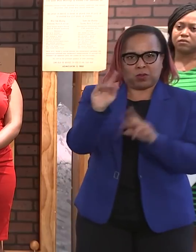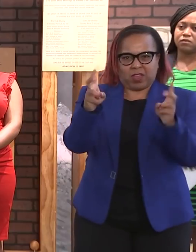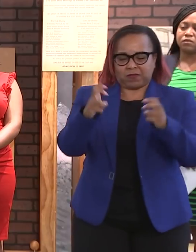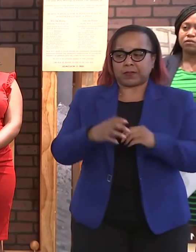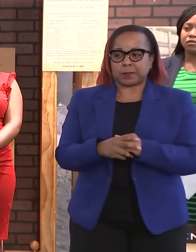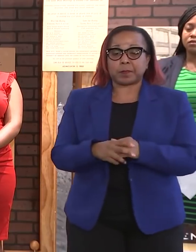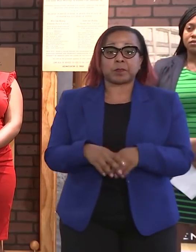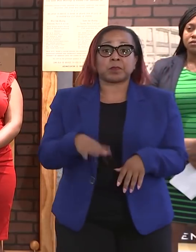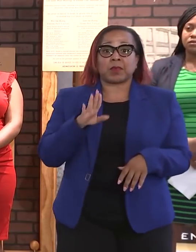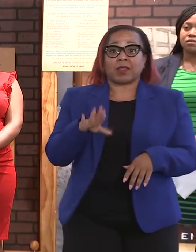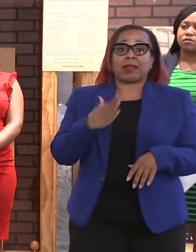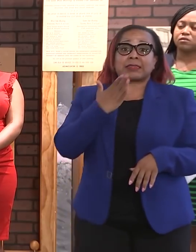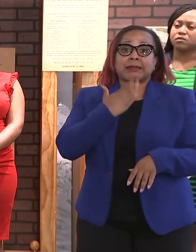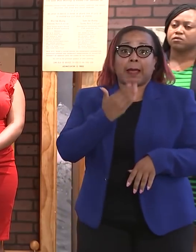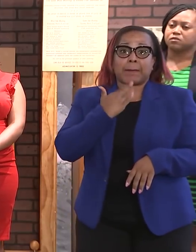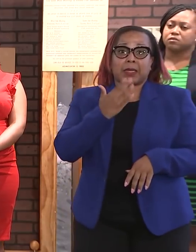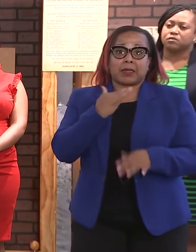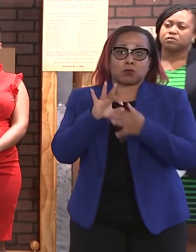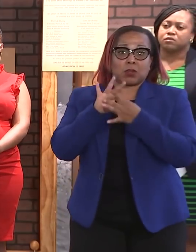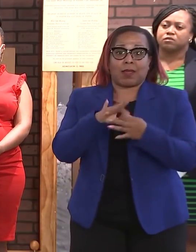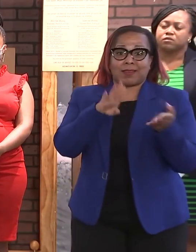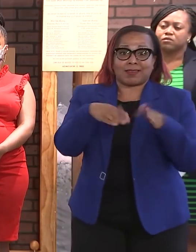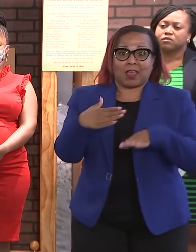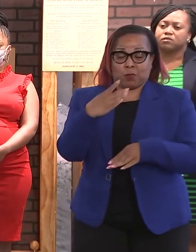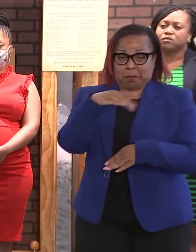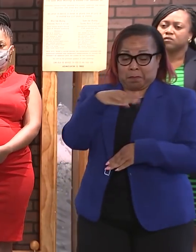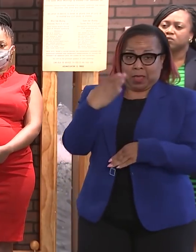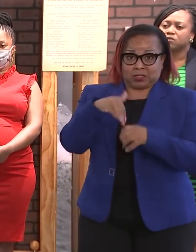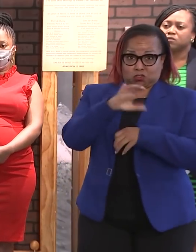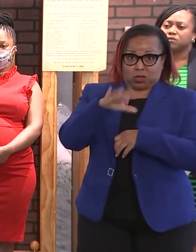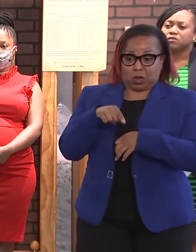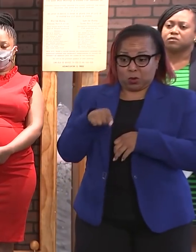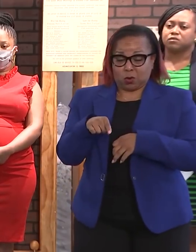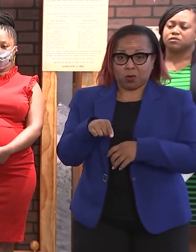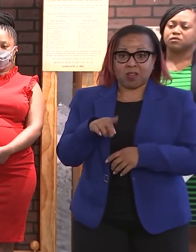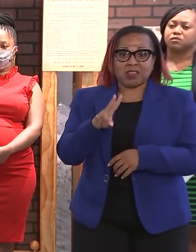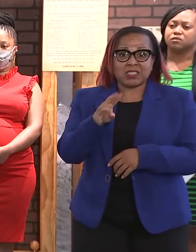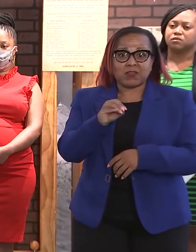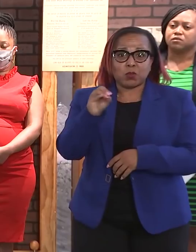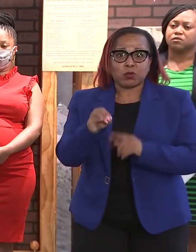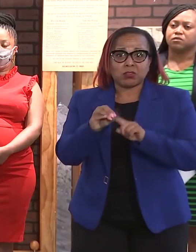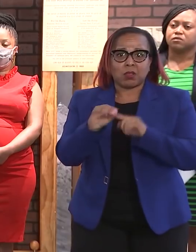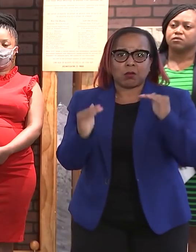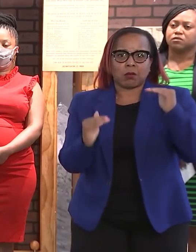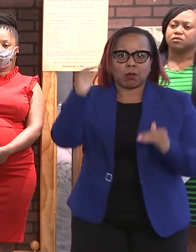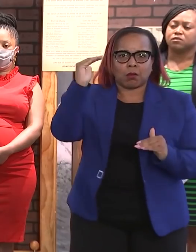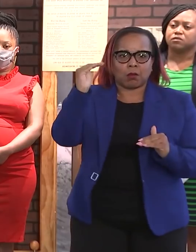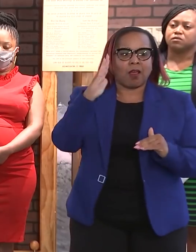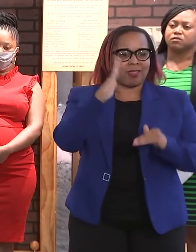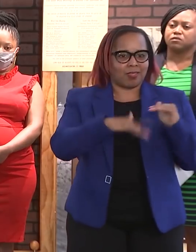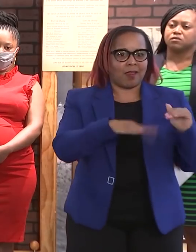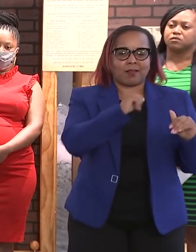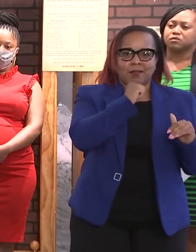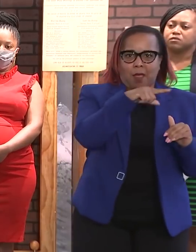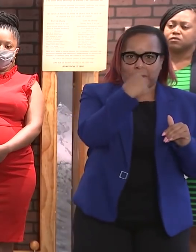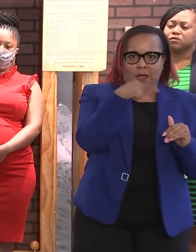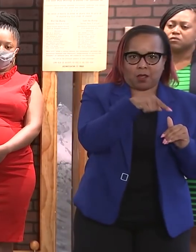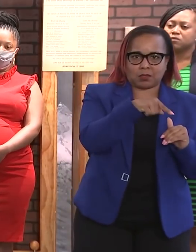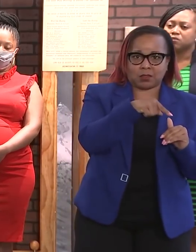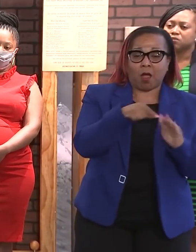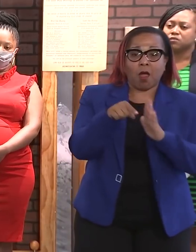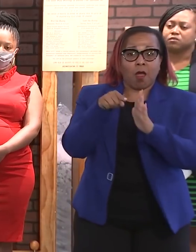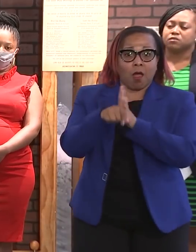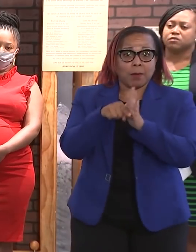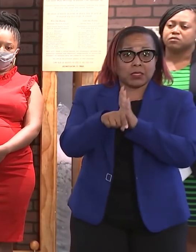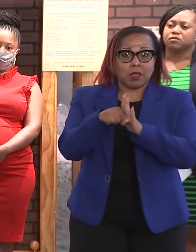2025. The diabetes-related death rate among Blacks in Chicago is 70% higher than among non-Blacks. The